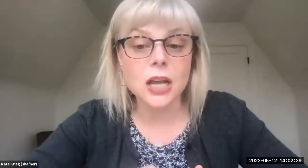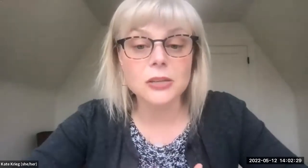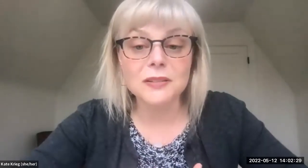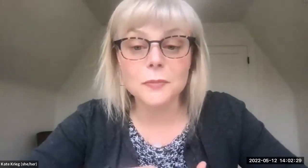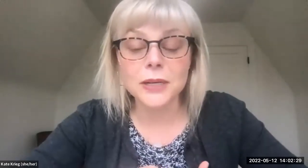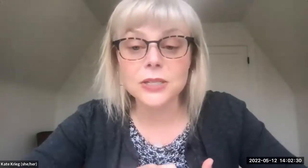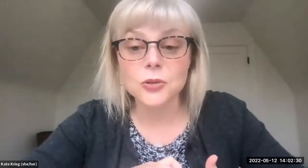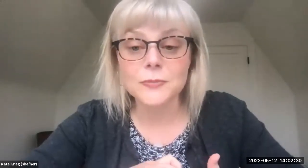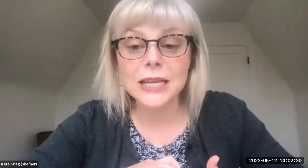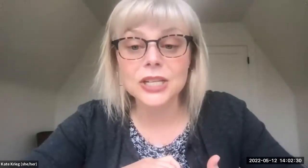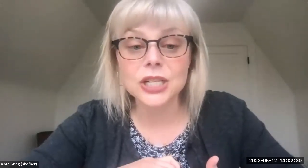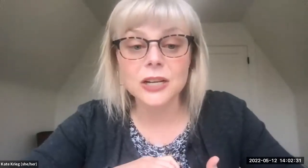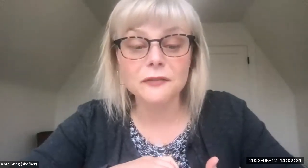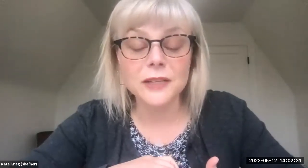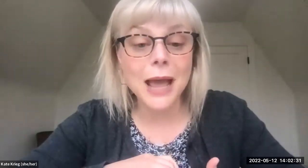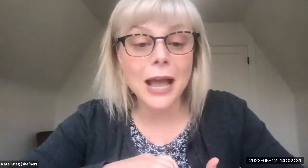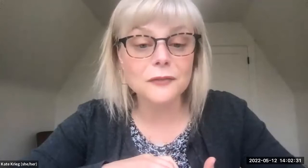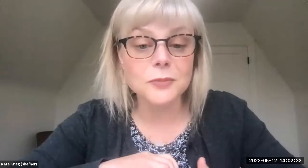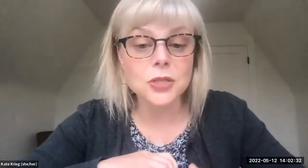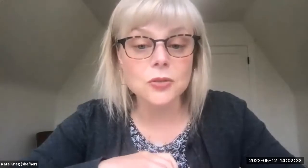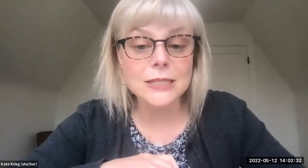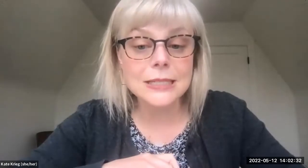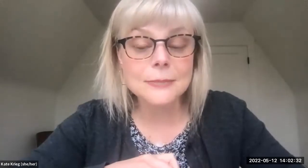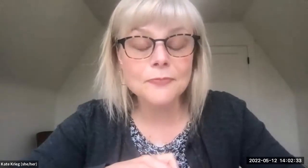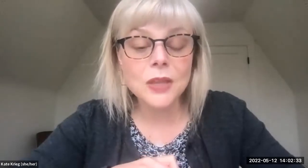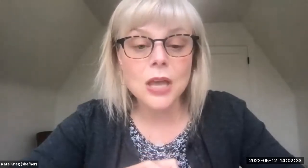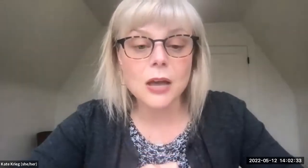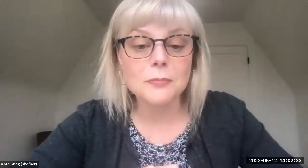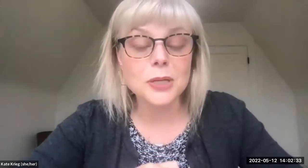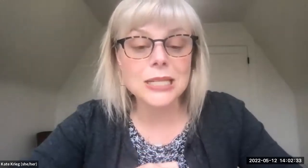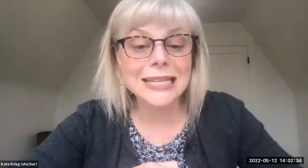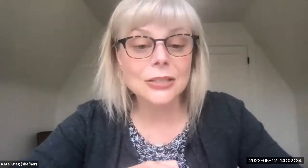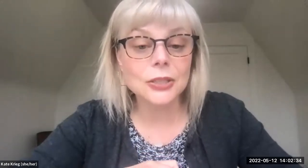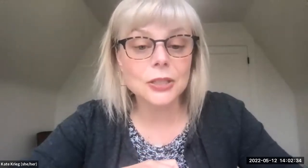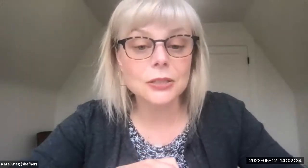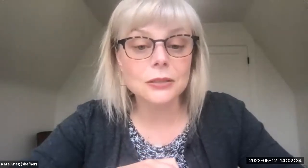a shared document for brainstorming and sharing feedback from students.